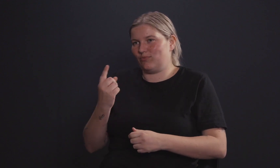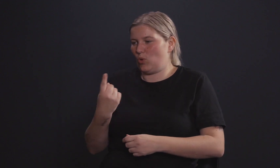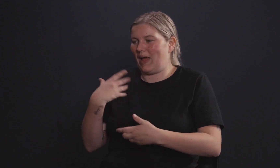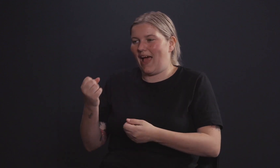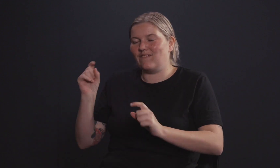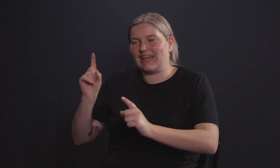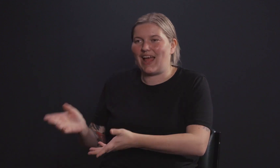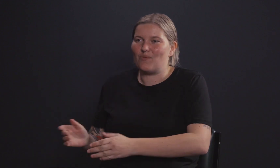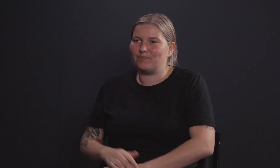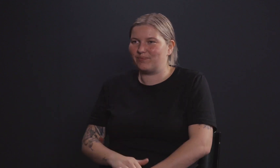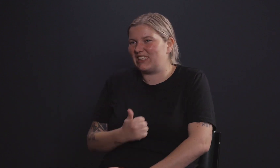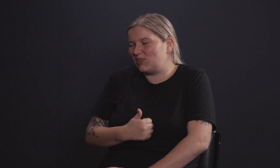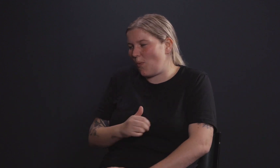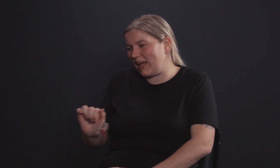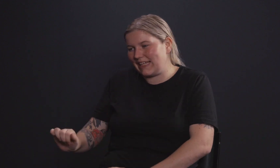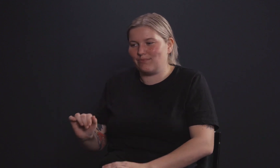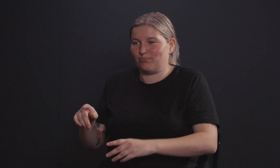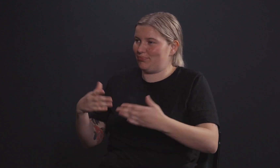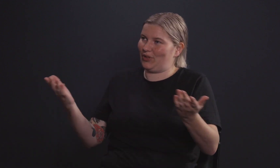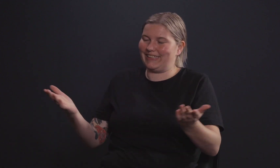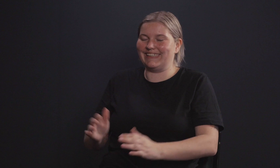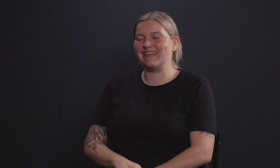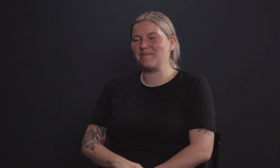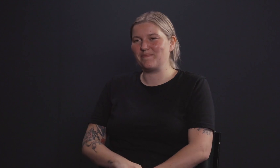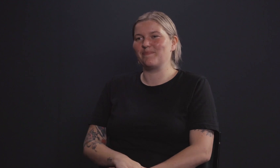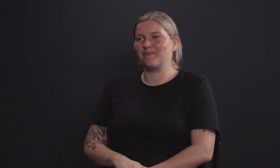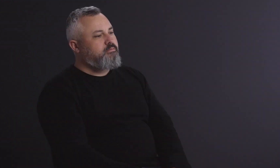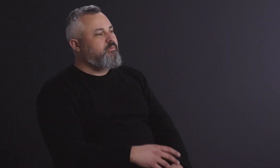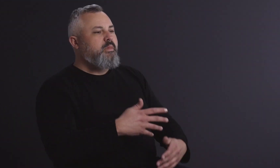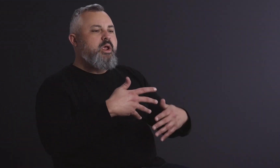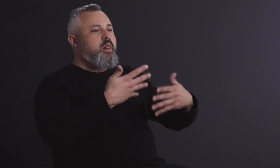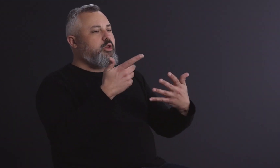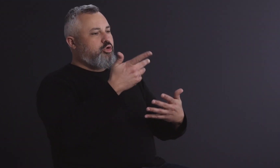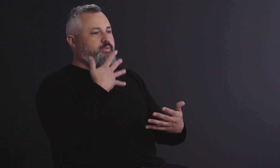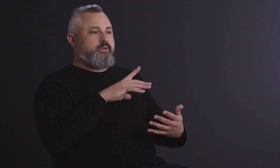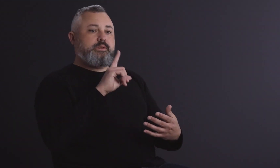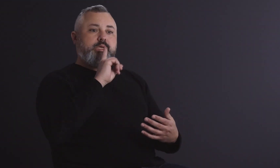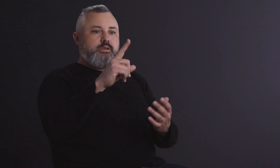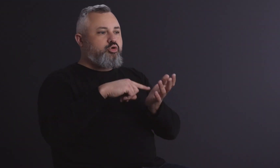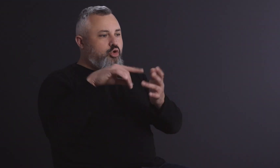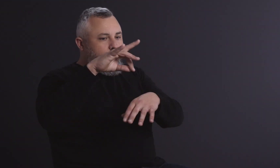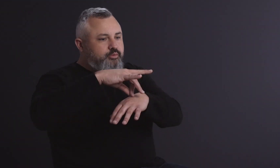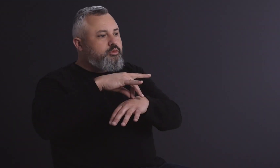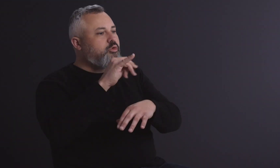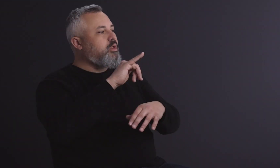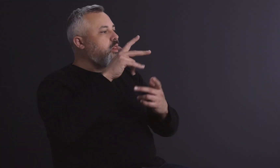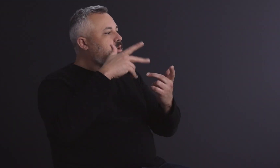we're just happy with what we have now and enjoying our son's presence. Is there anything else you'd like to say to the